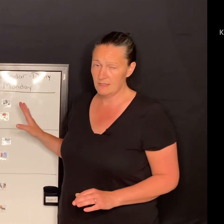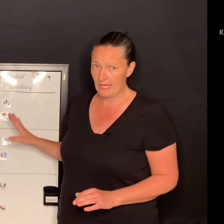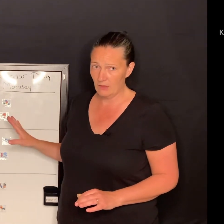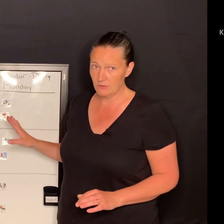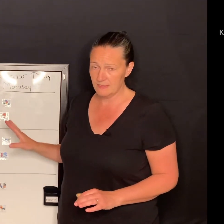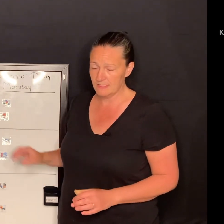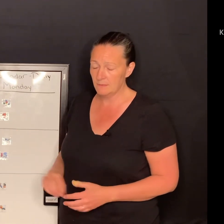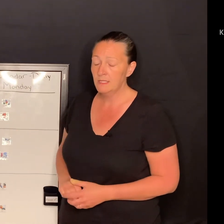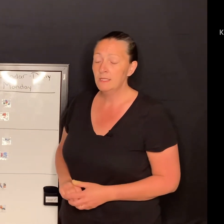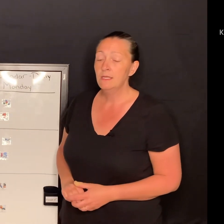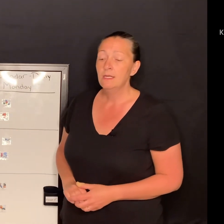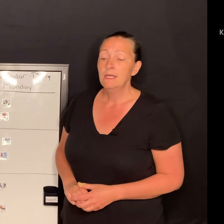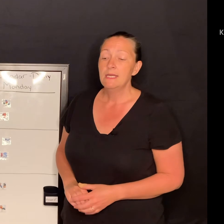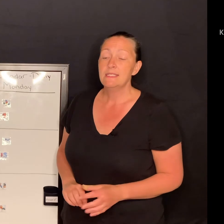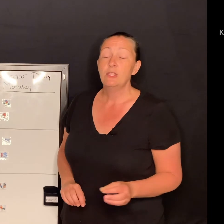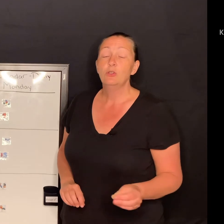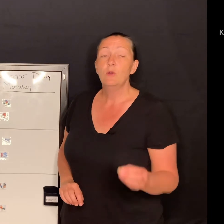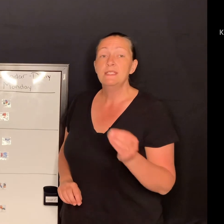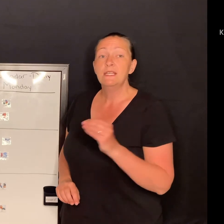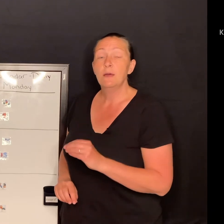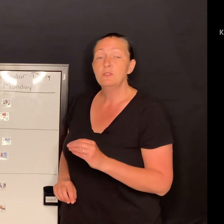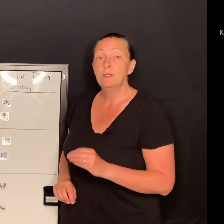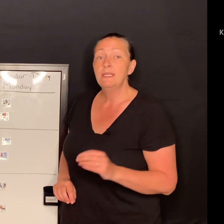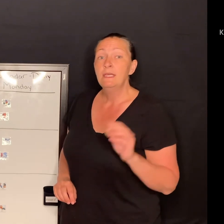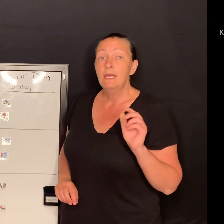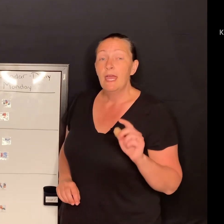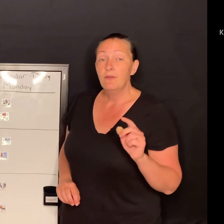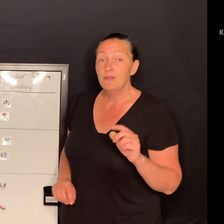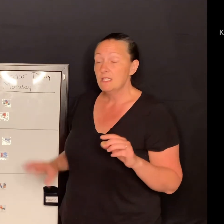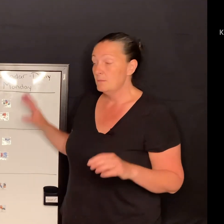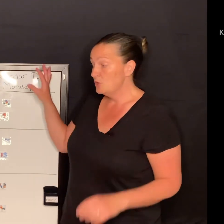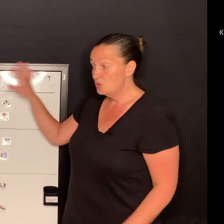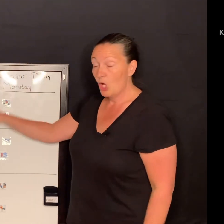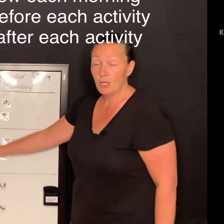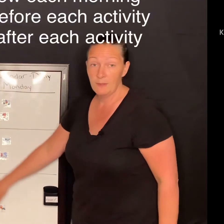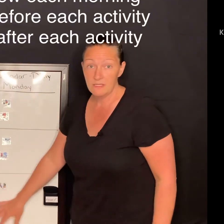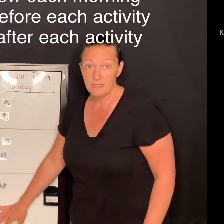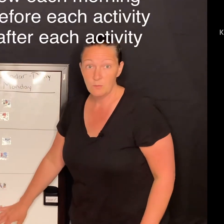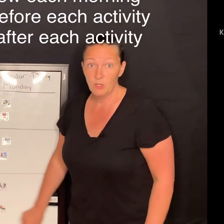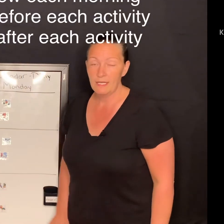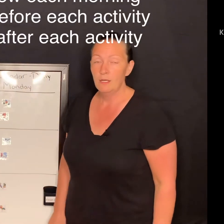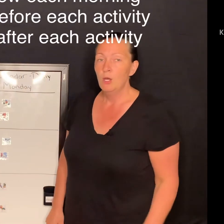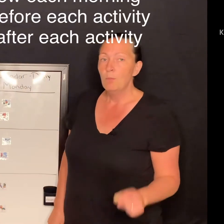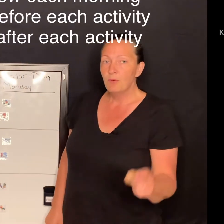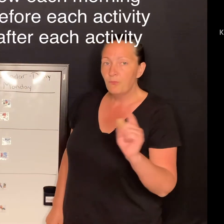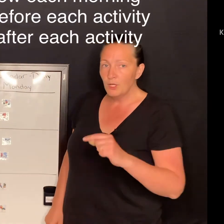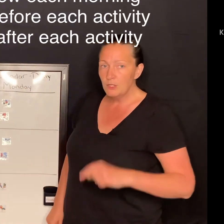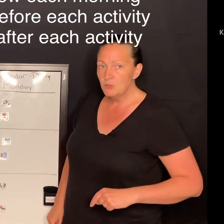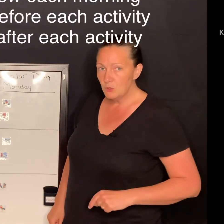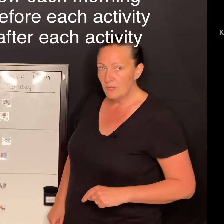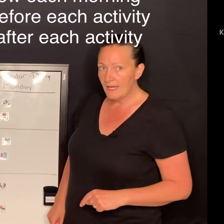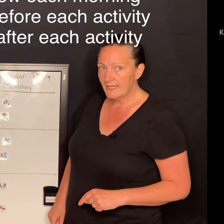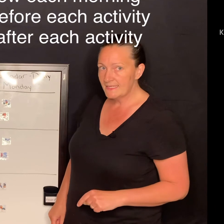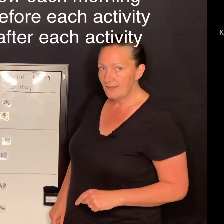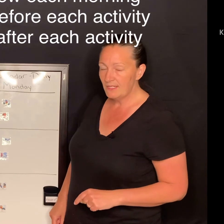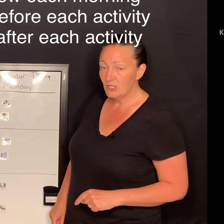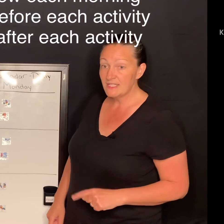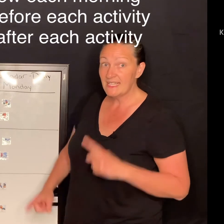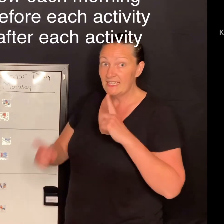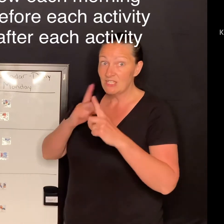calendar system is that you're going to come to it every time. So you talk about this in the morning. Before you do that activity, you're going to say, let's talk